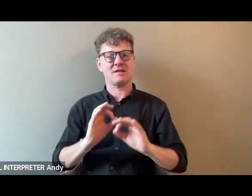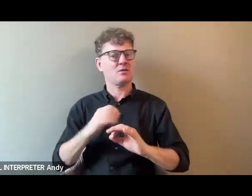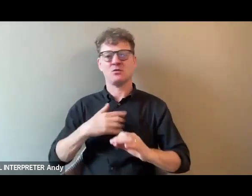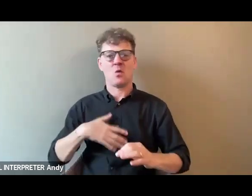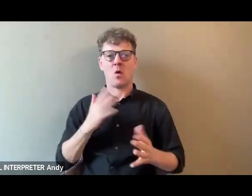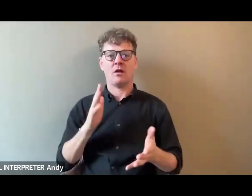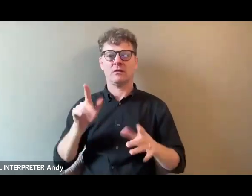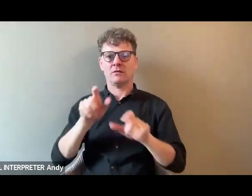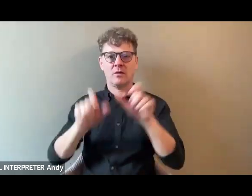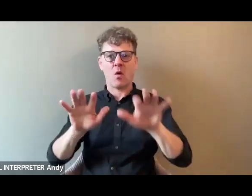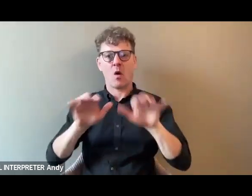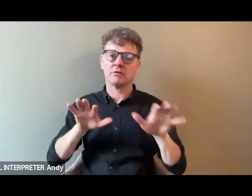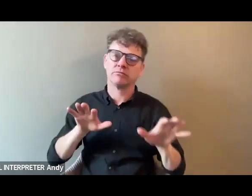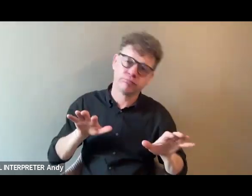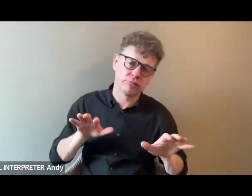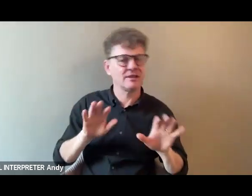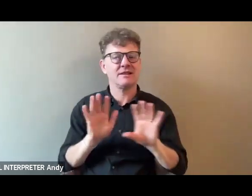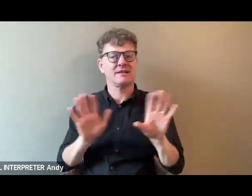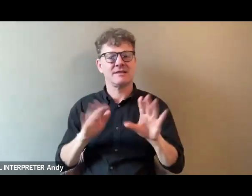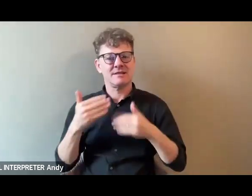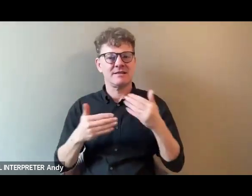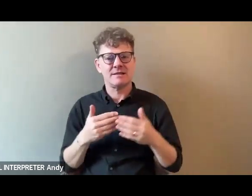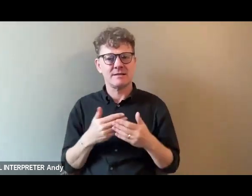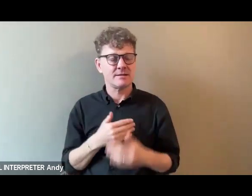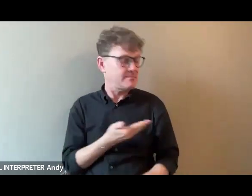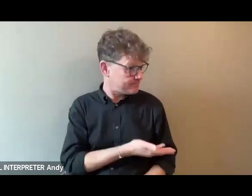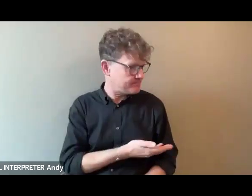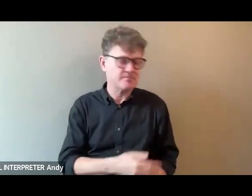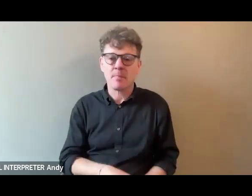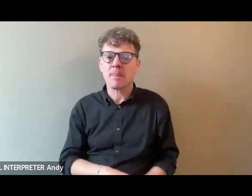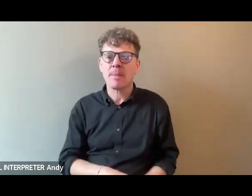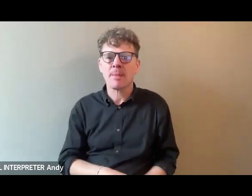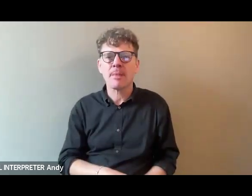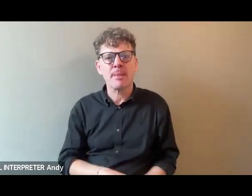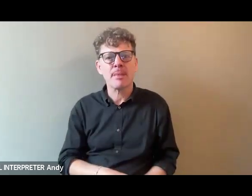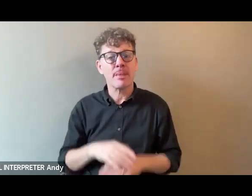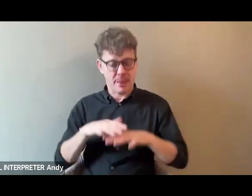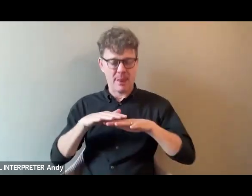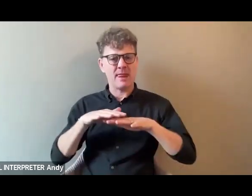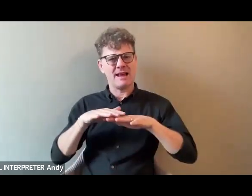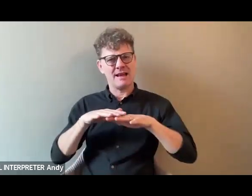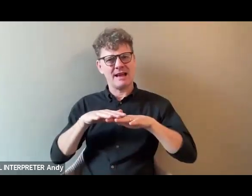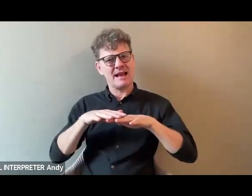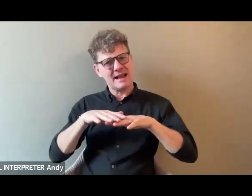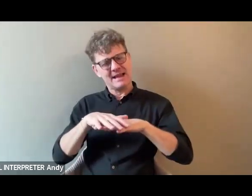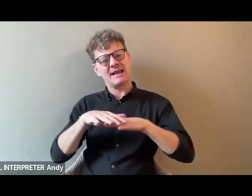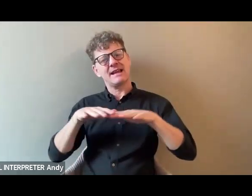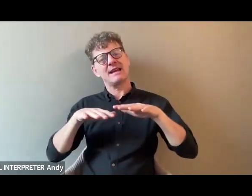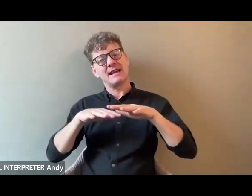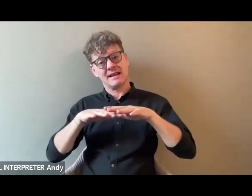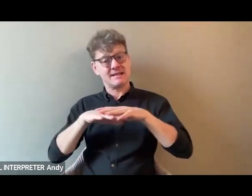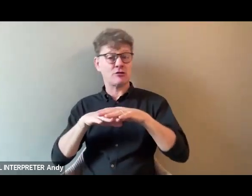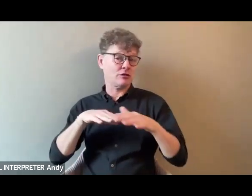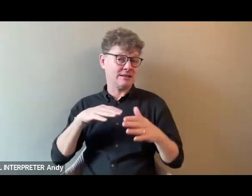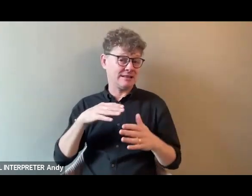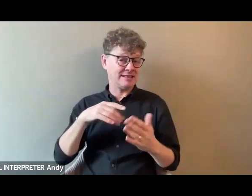Preethi? Yeah, no, we have looked at intersectionality a little bit, but in the paper that